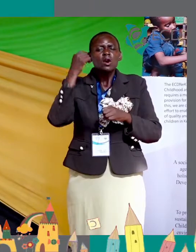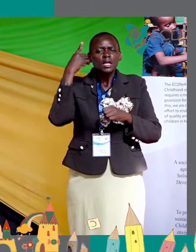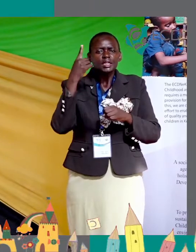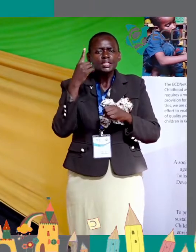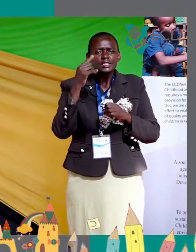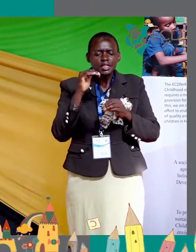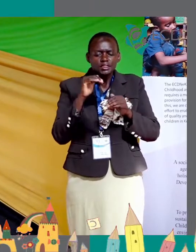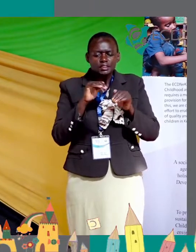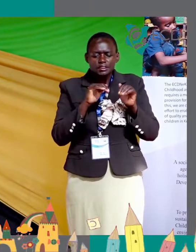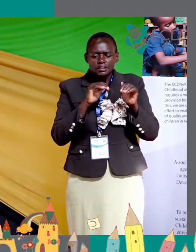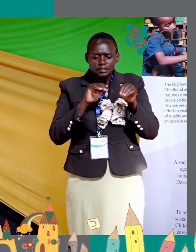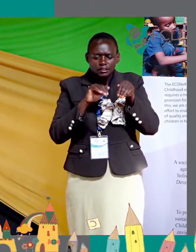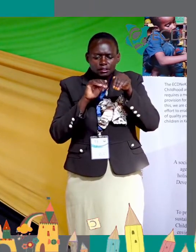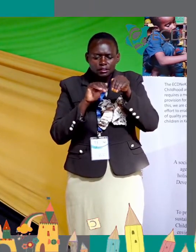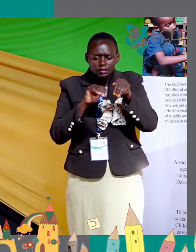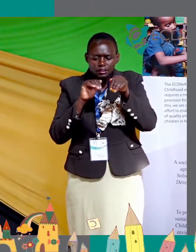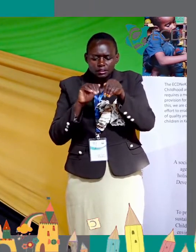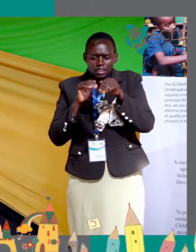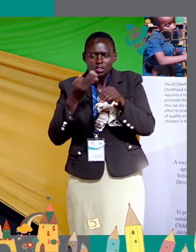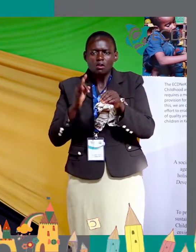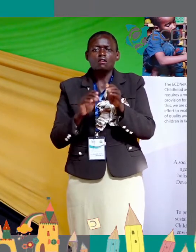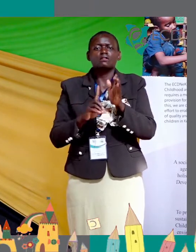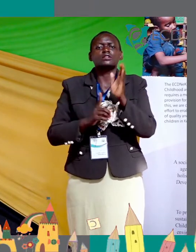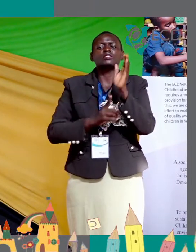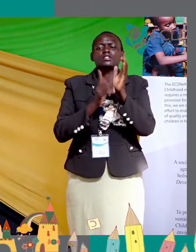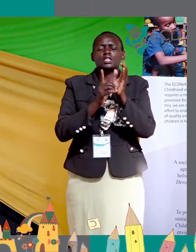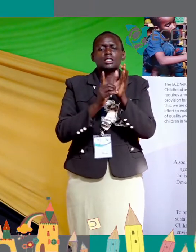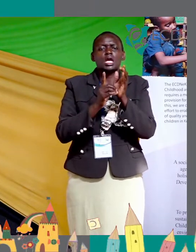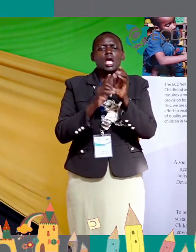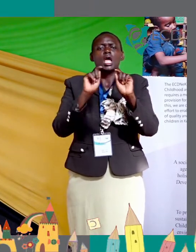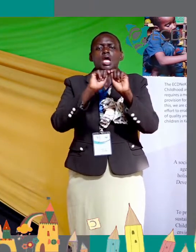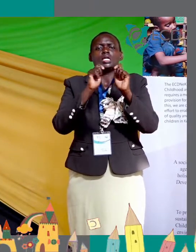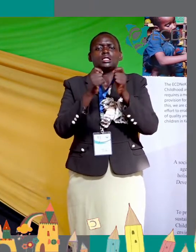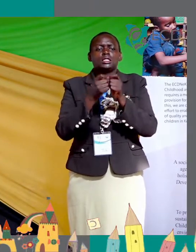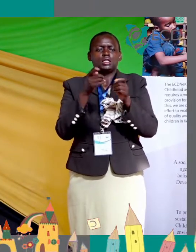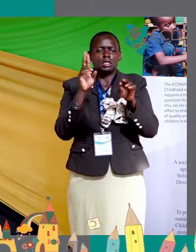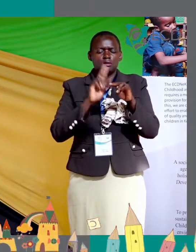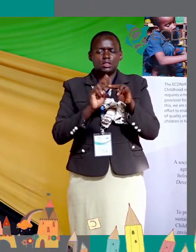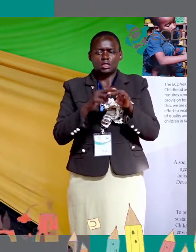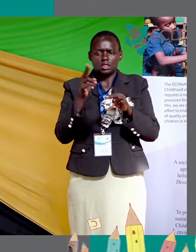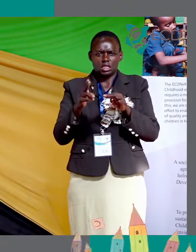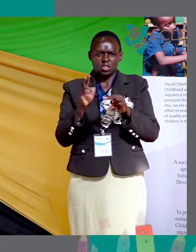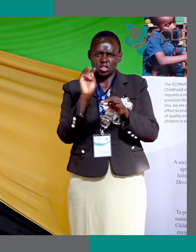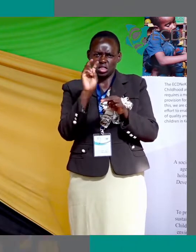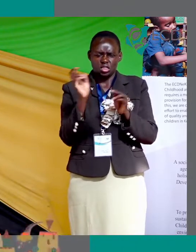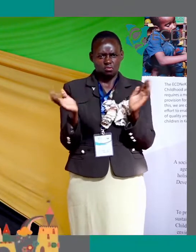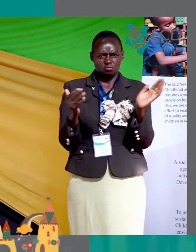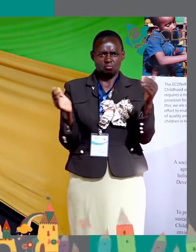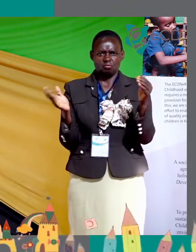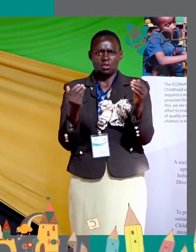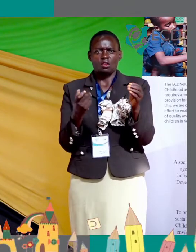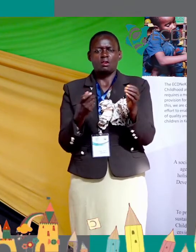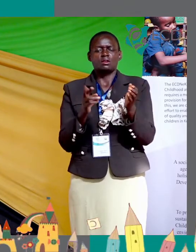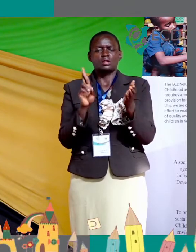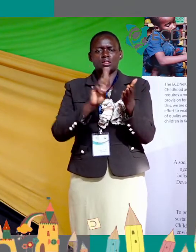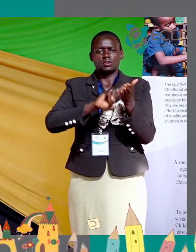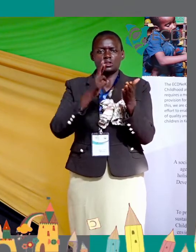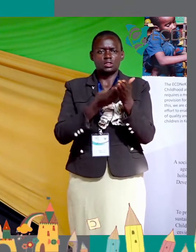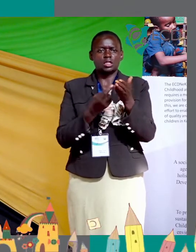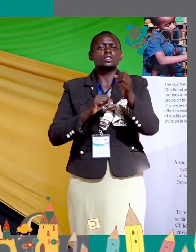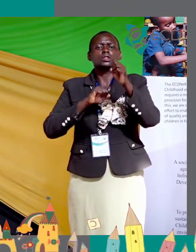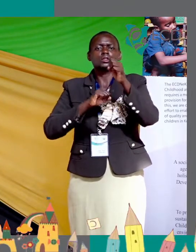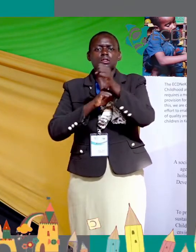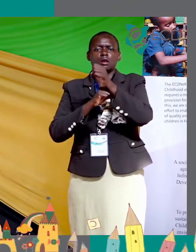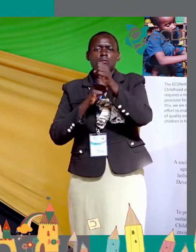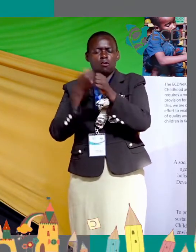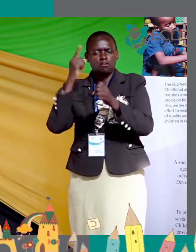of development as the team that is seated here today, so that we galvanize resources towards support for